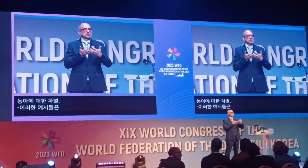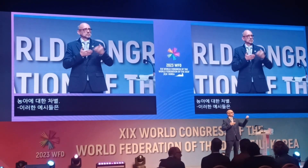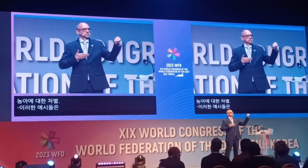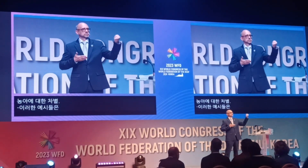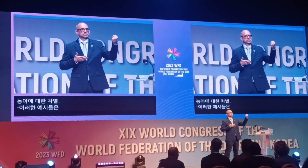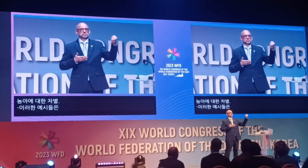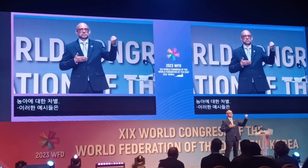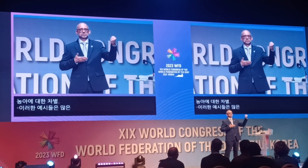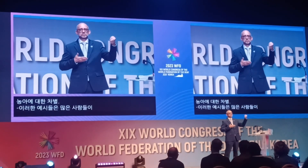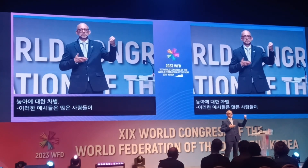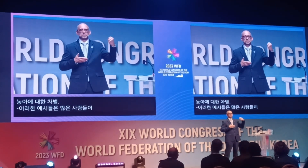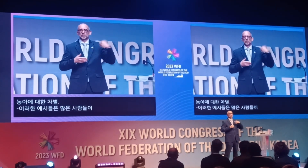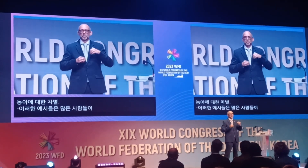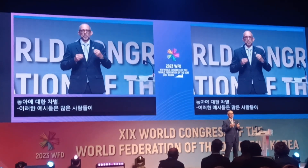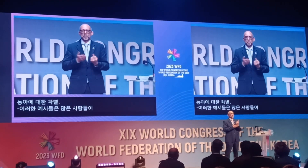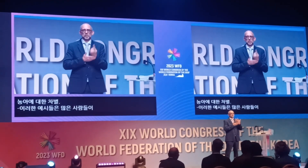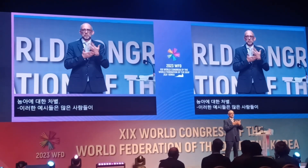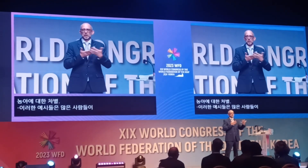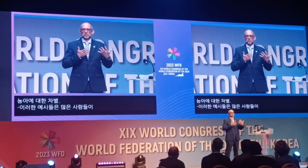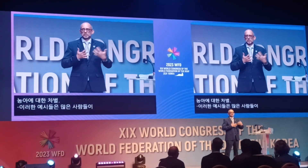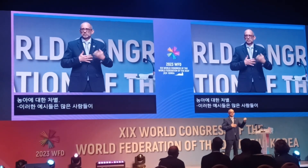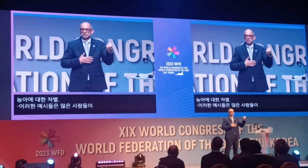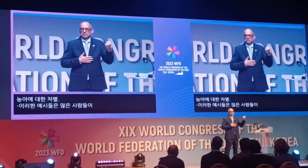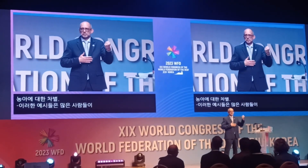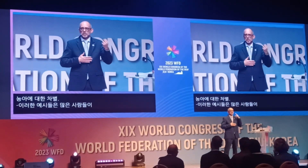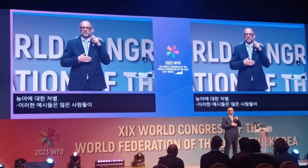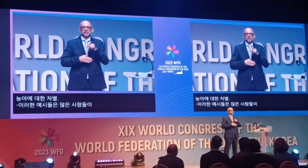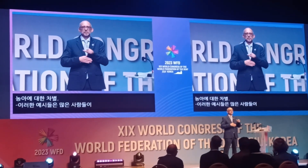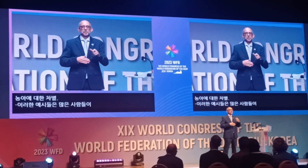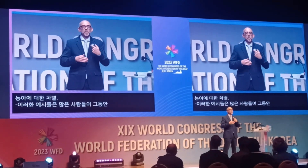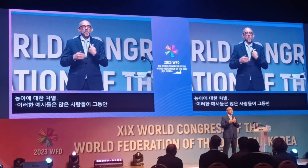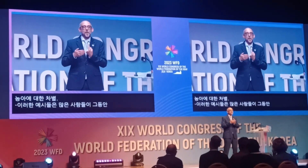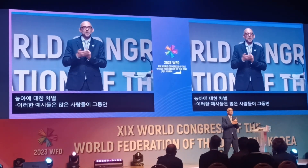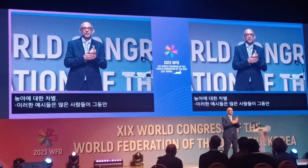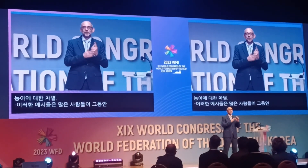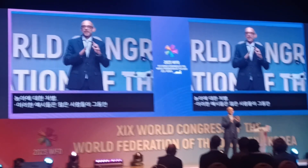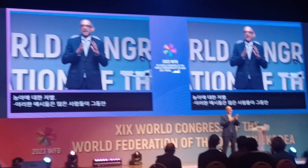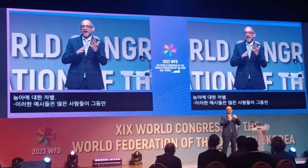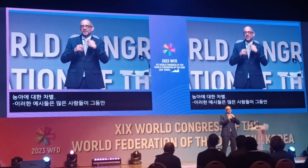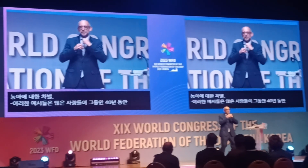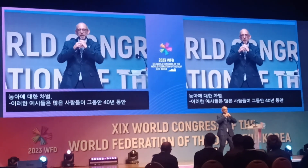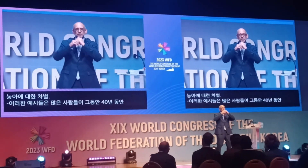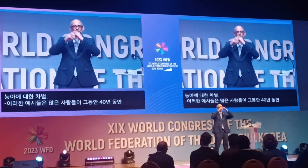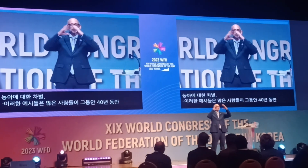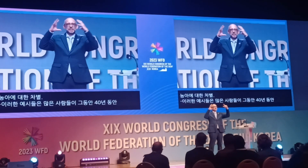years that language was deprived from our community.